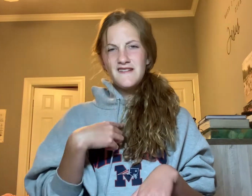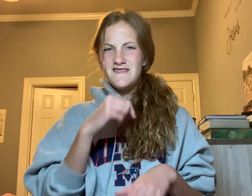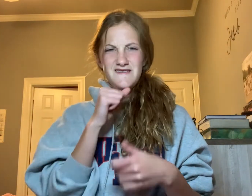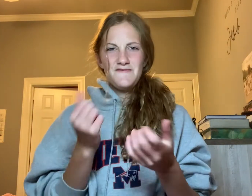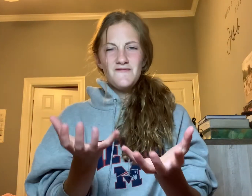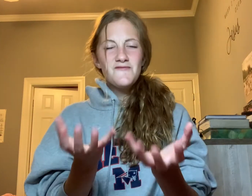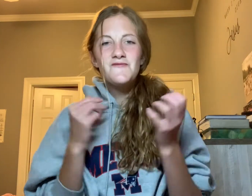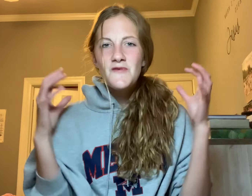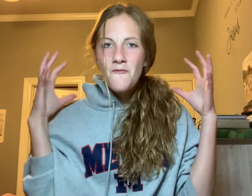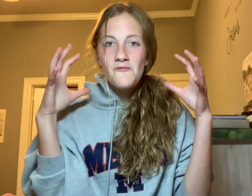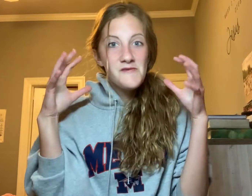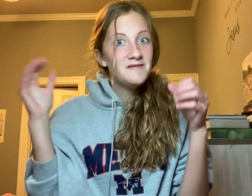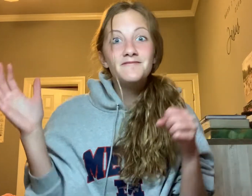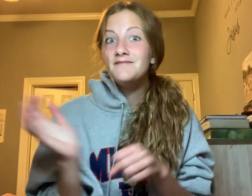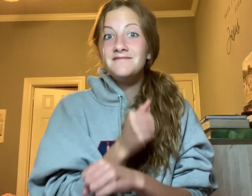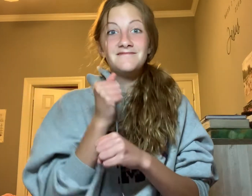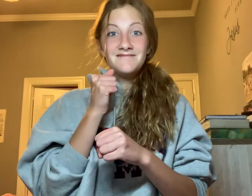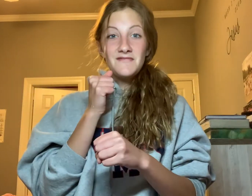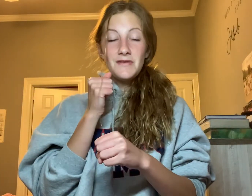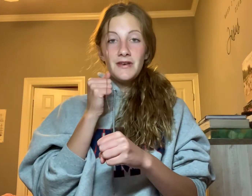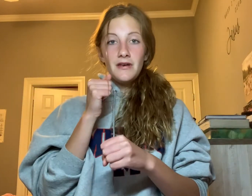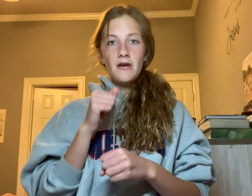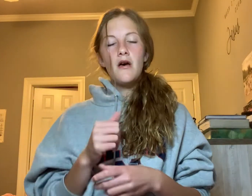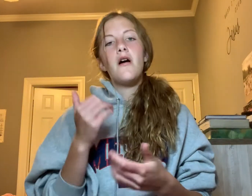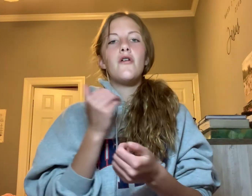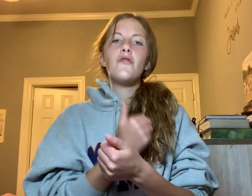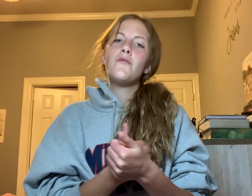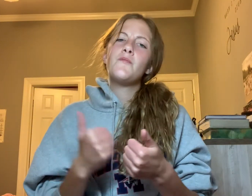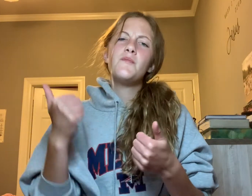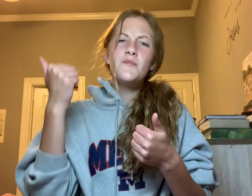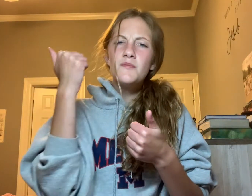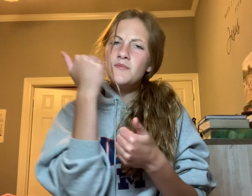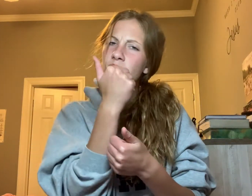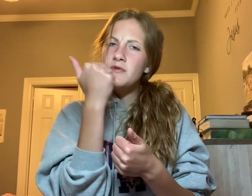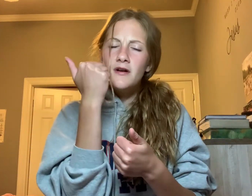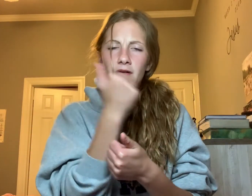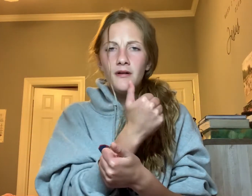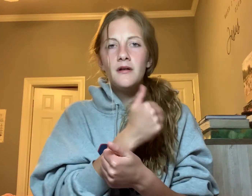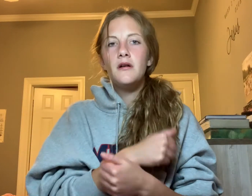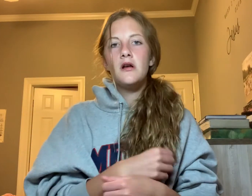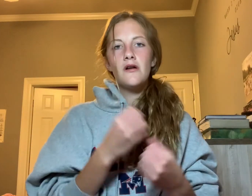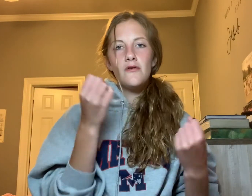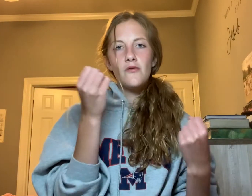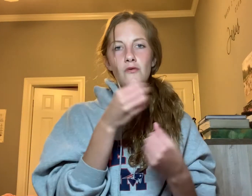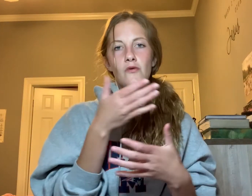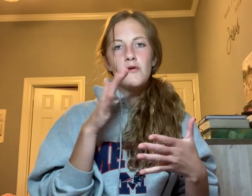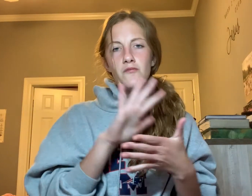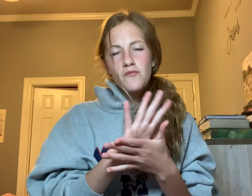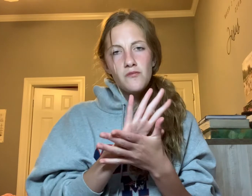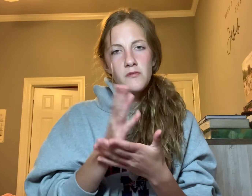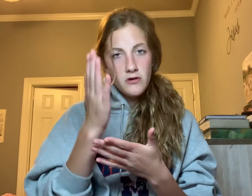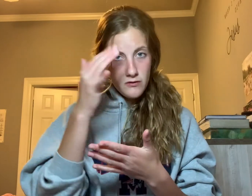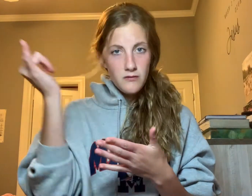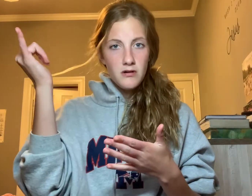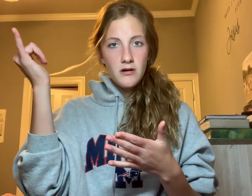honestly just didn't want to be taken by the monster. It was one of the best horror films that I've ever seen.